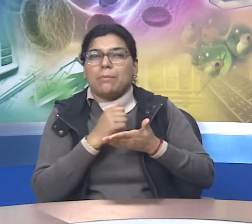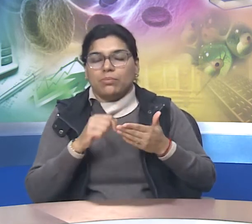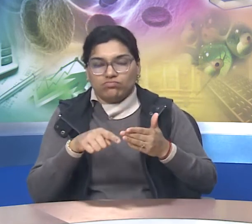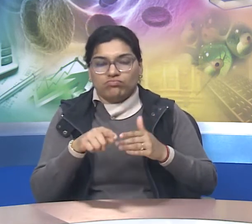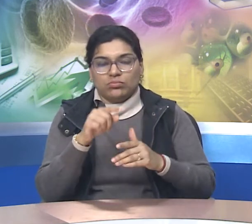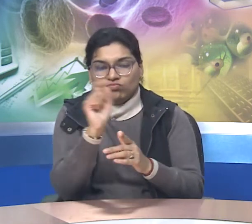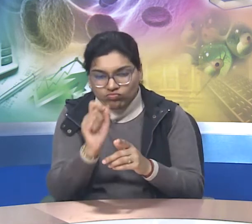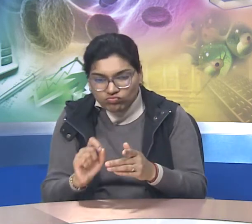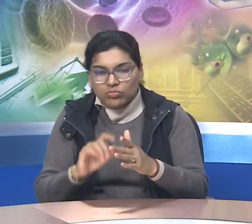but